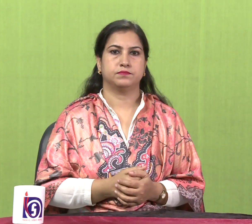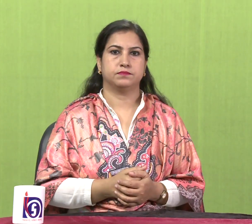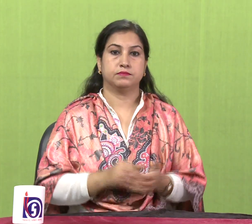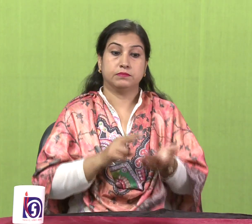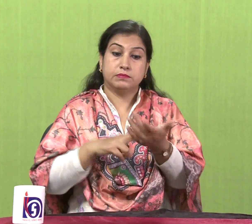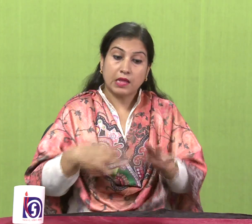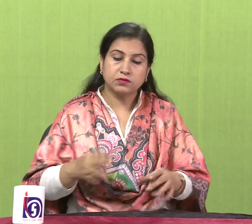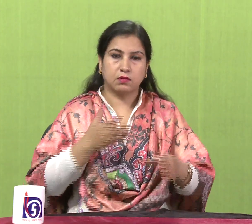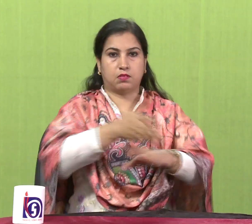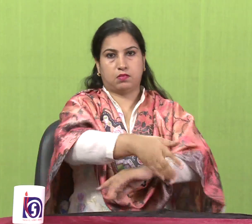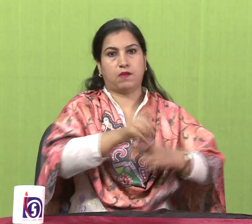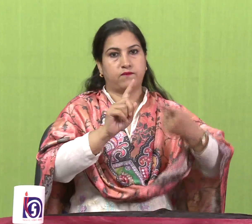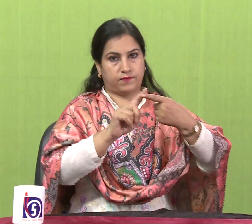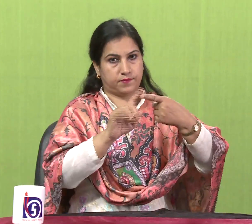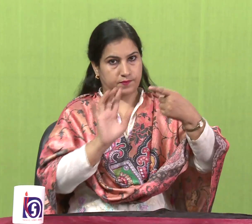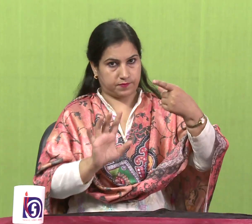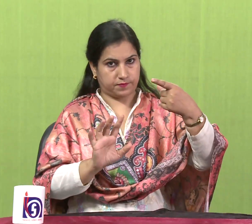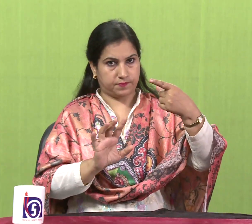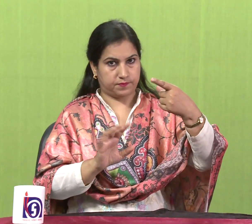First, natural disasters,